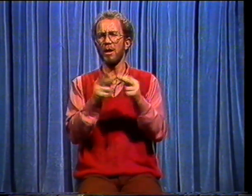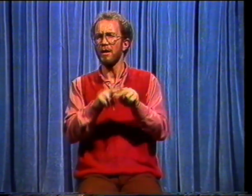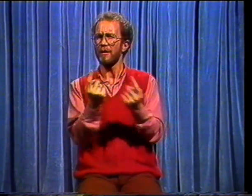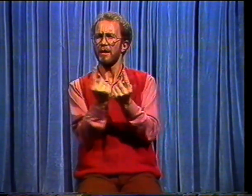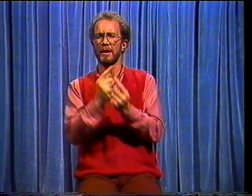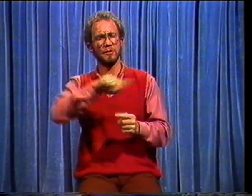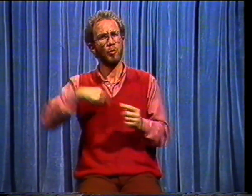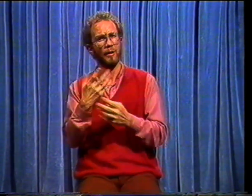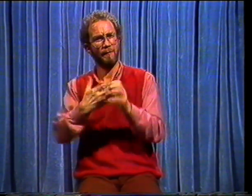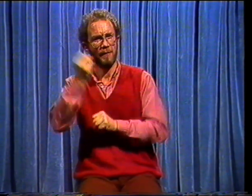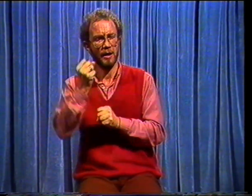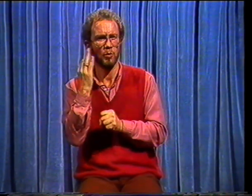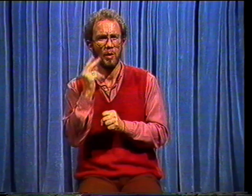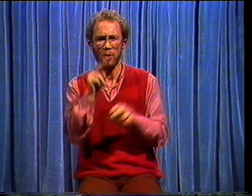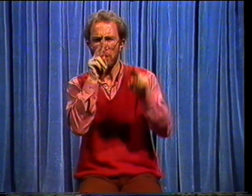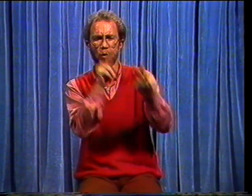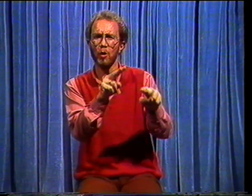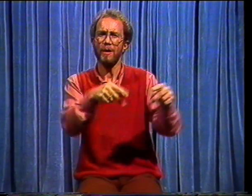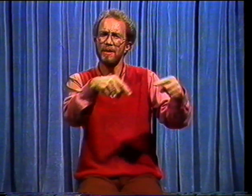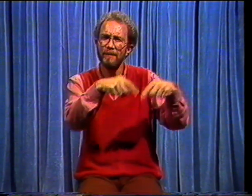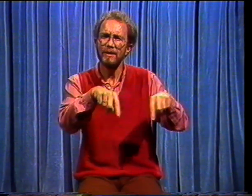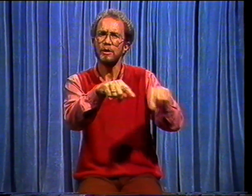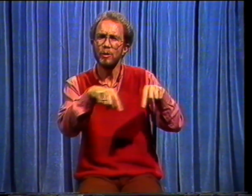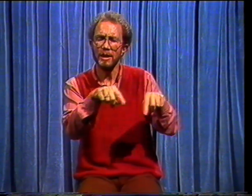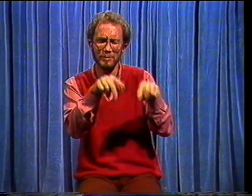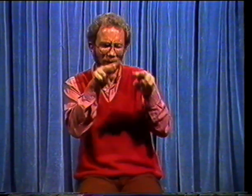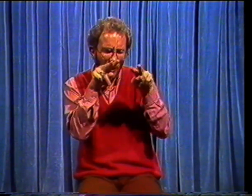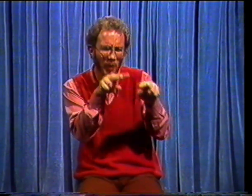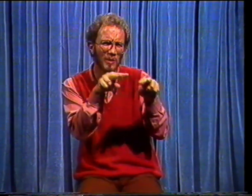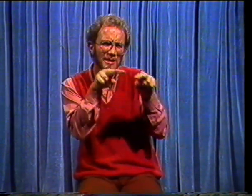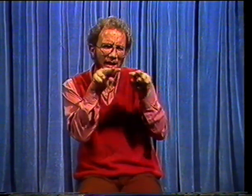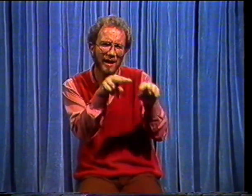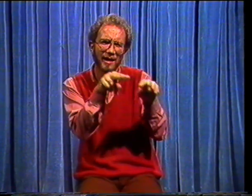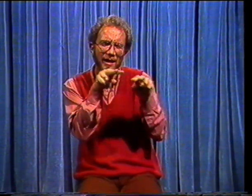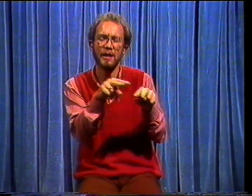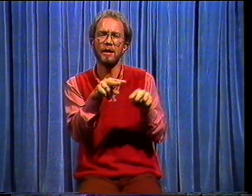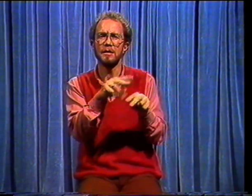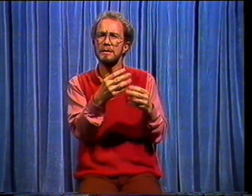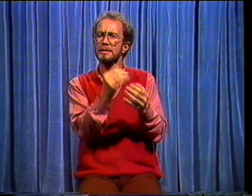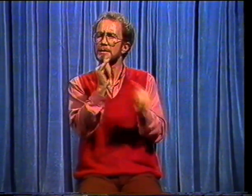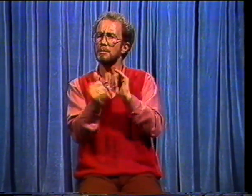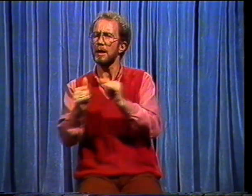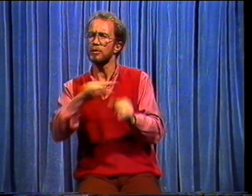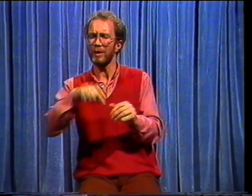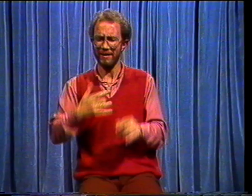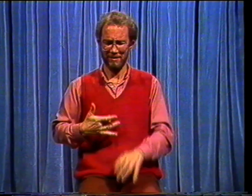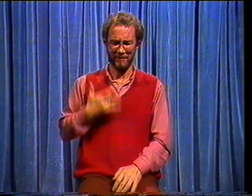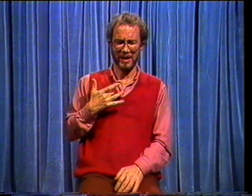One of the things that we find when we look at these videotapes closely is that sometimes we get the